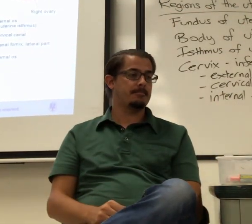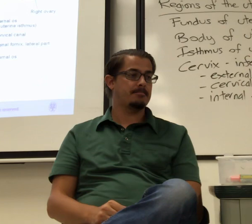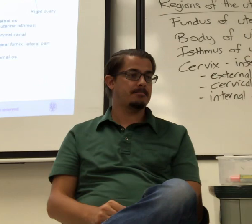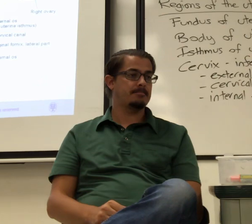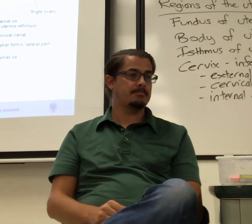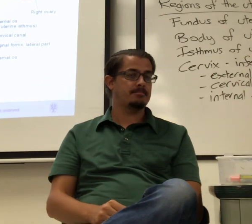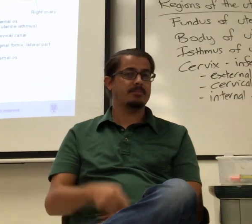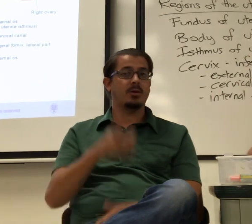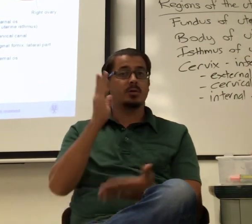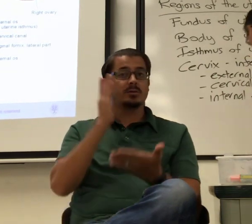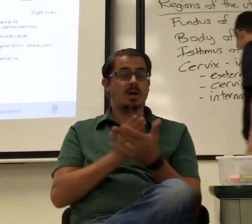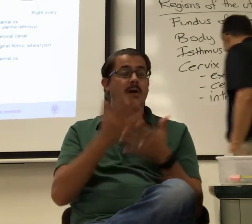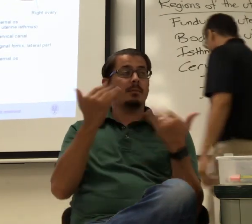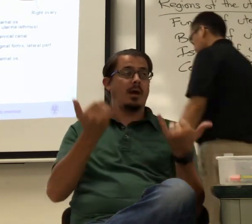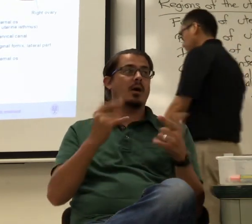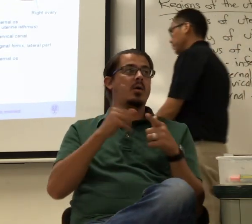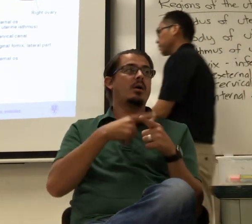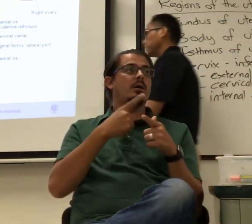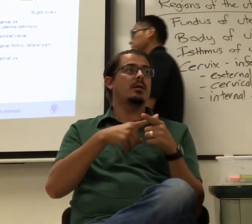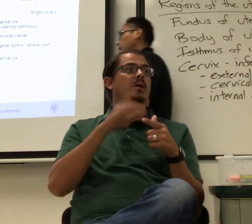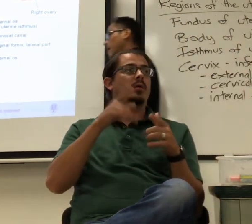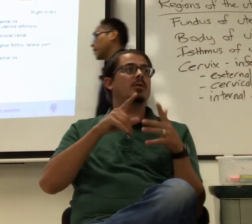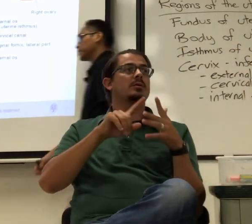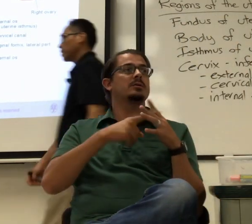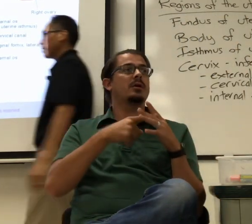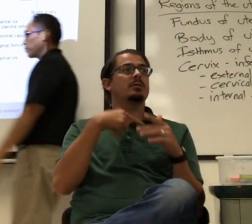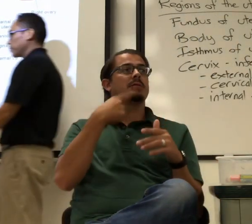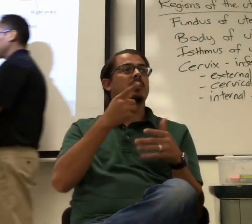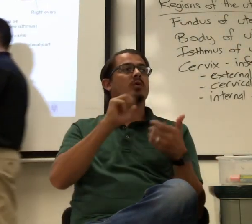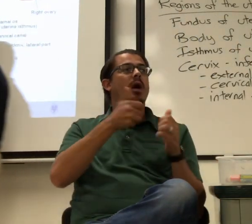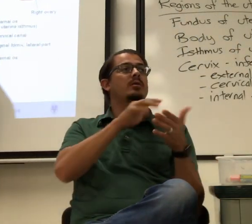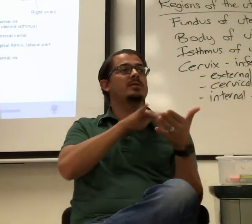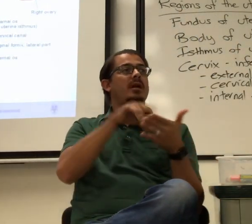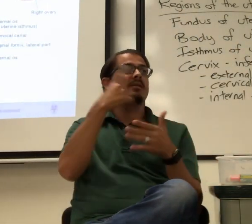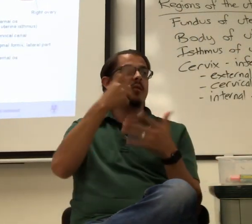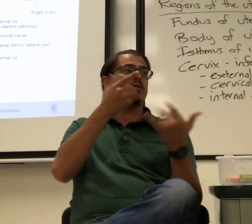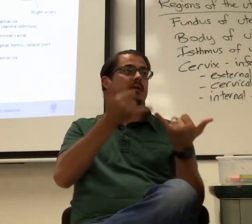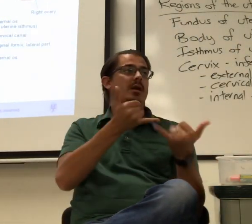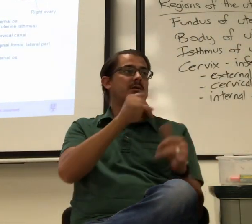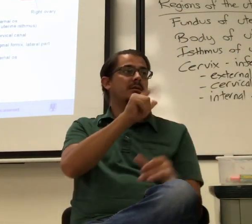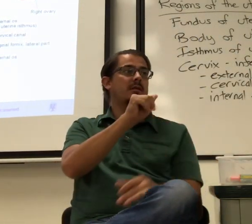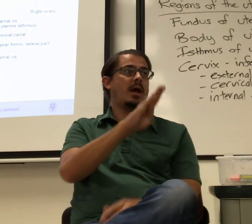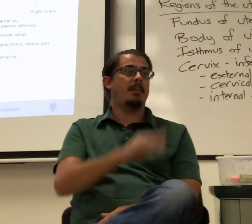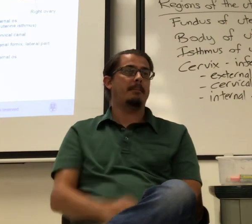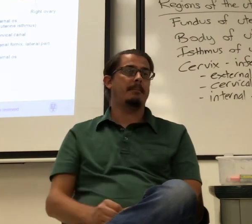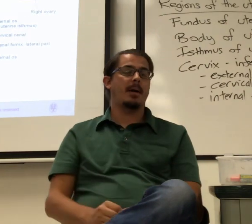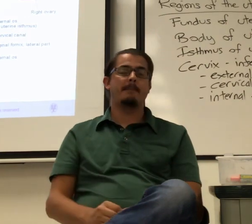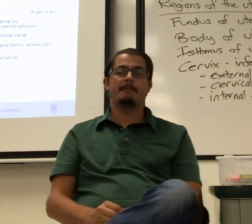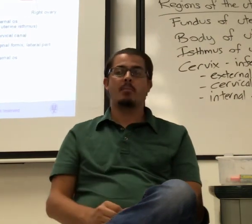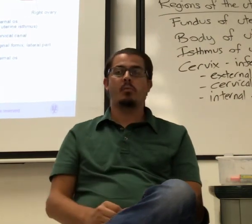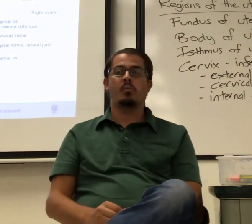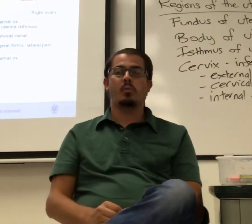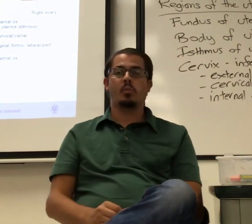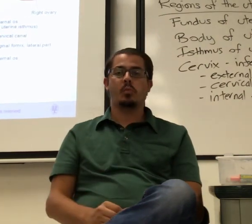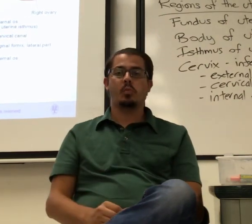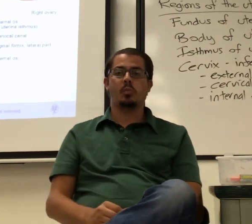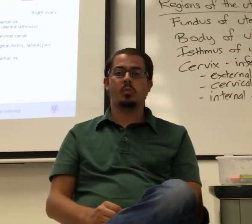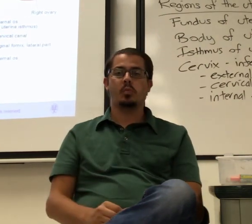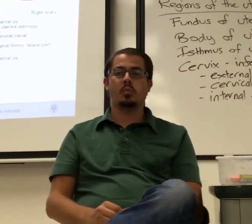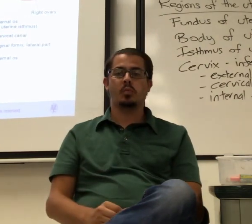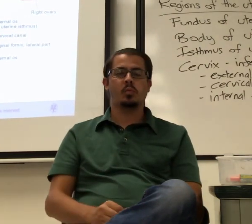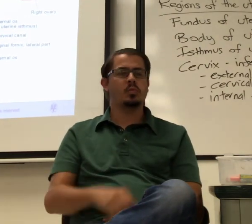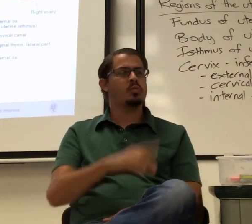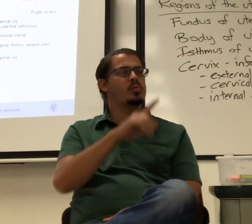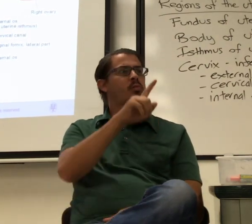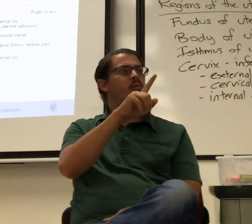Okay, I'll stop there, and I want to start to tell you how to study for today's lab. There's